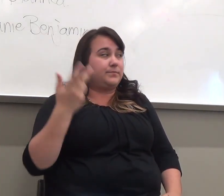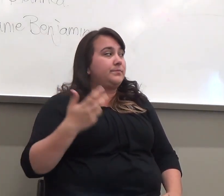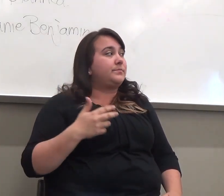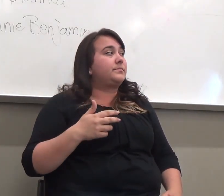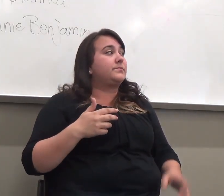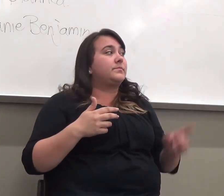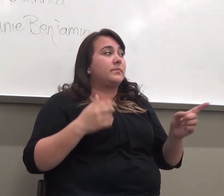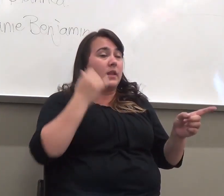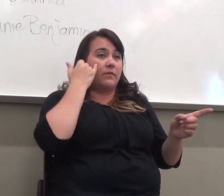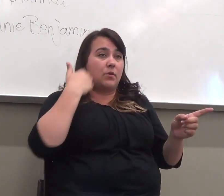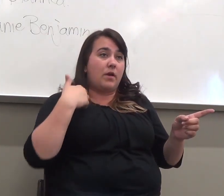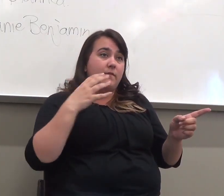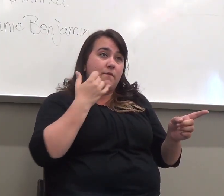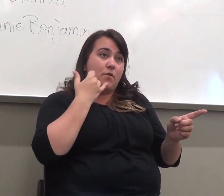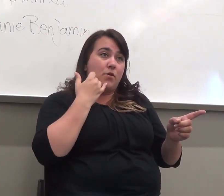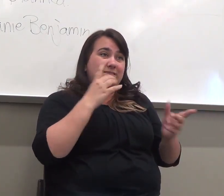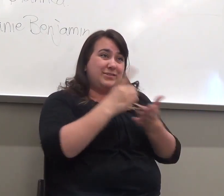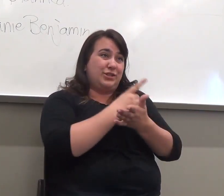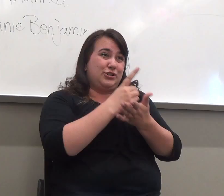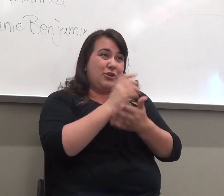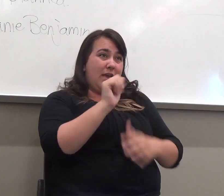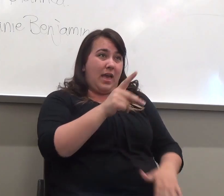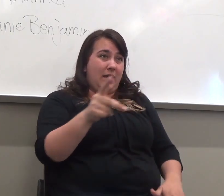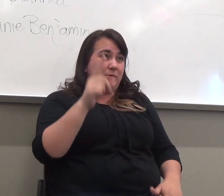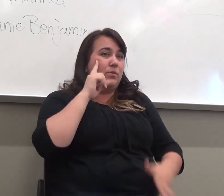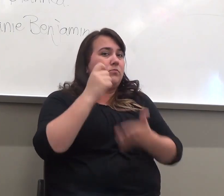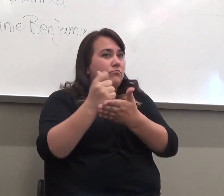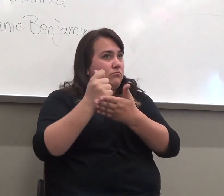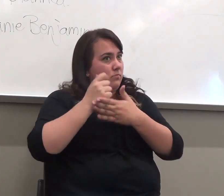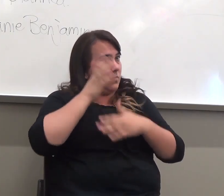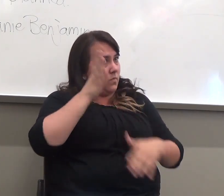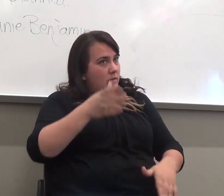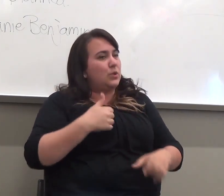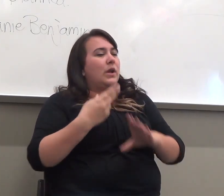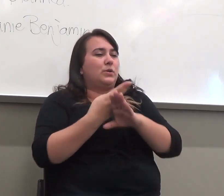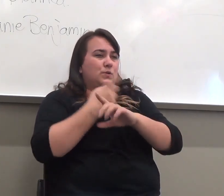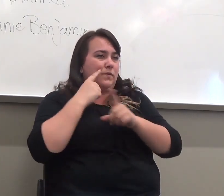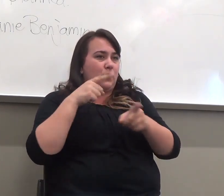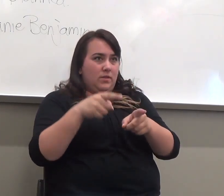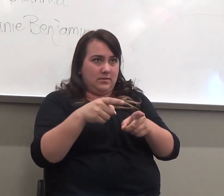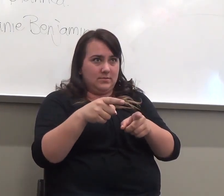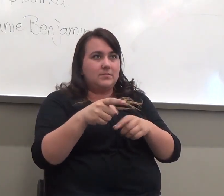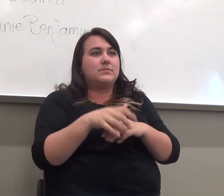have a cell phone and you think it will help you to take it out and